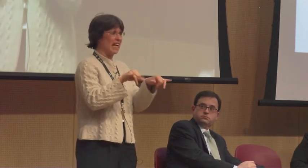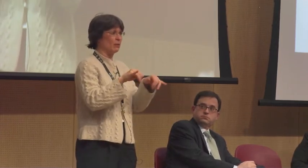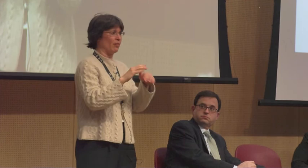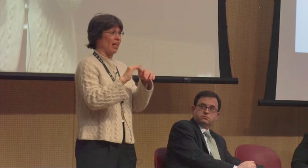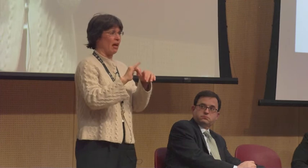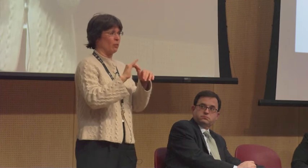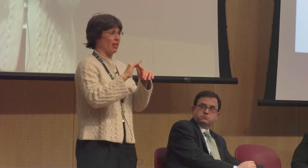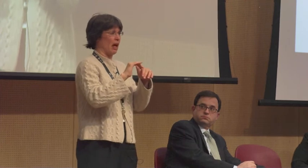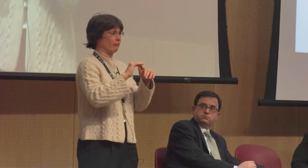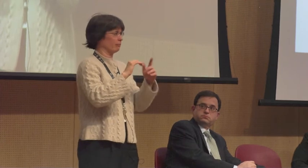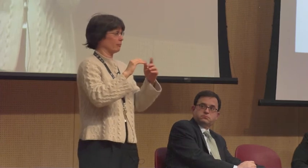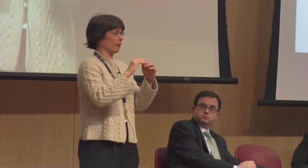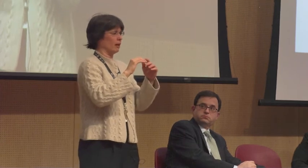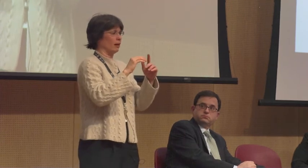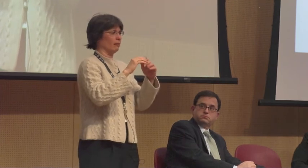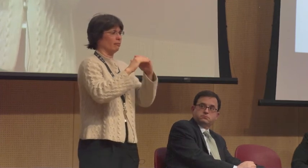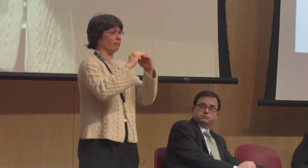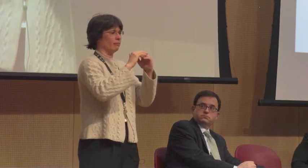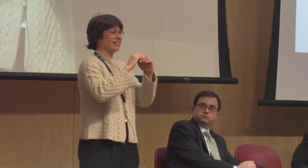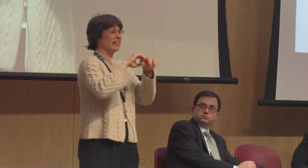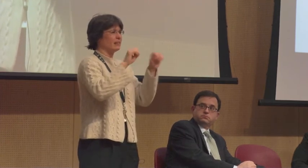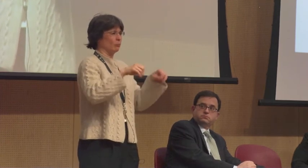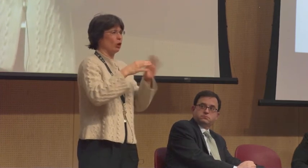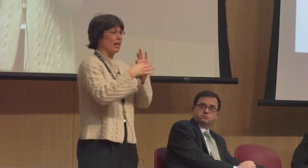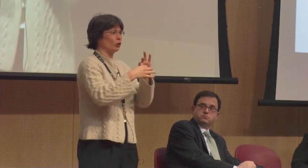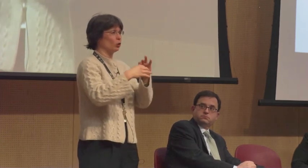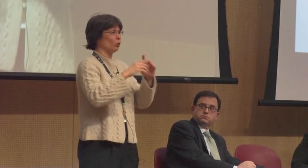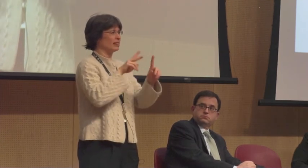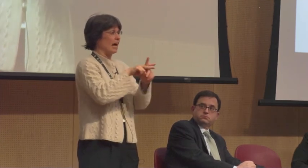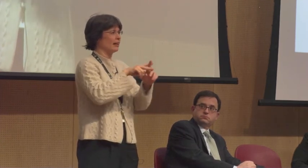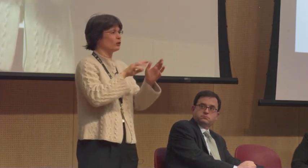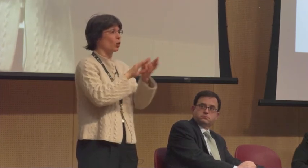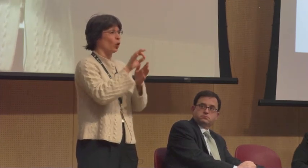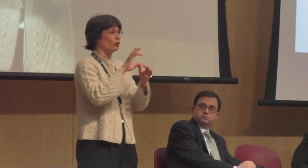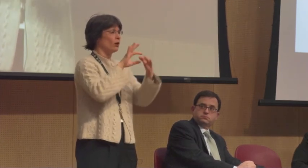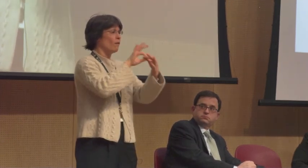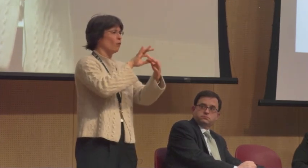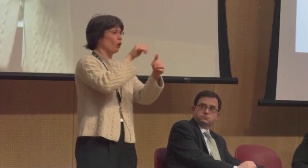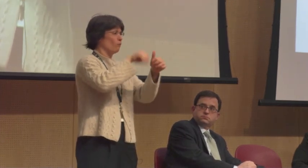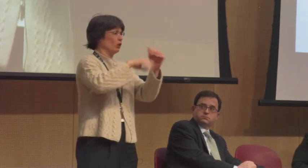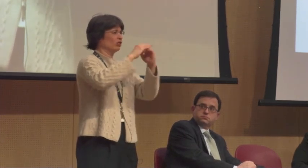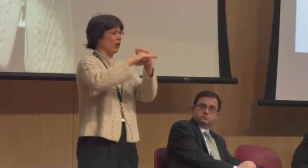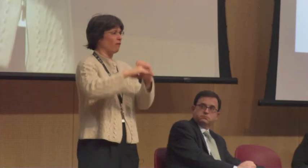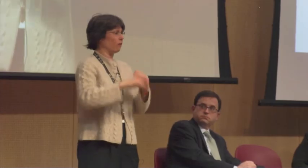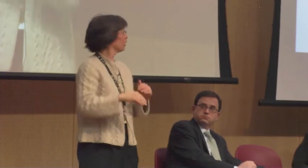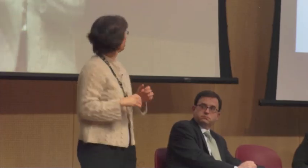stayed with that system related to assigning scores for each level.